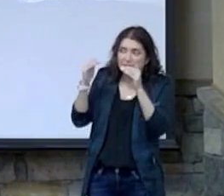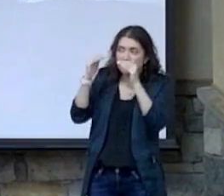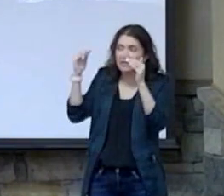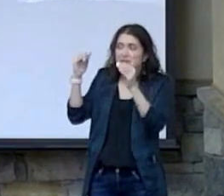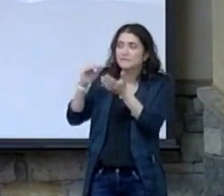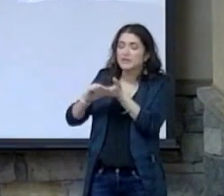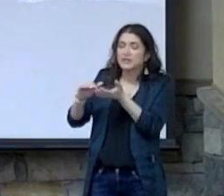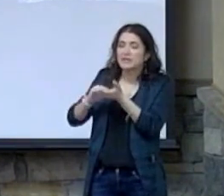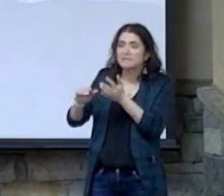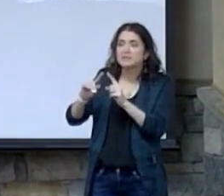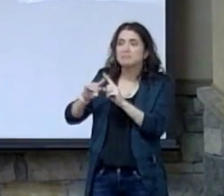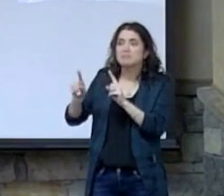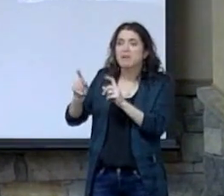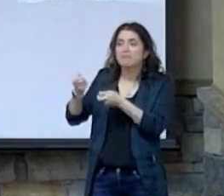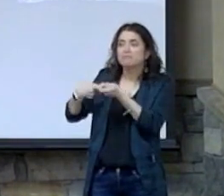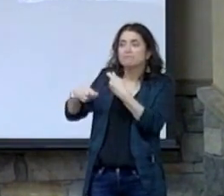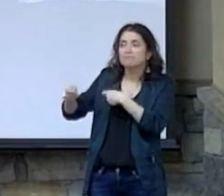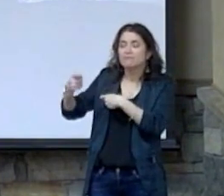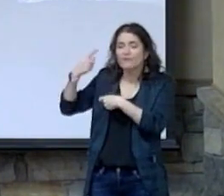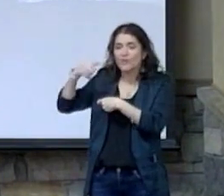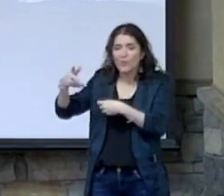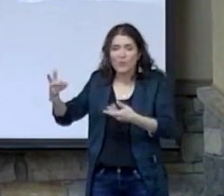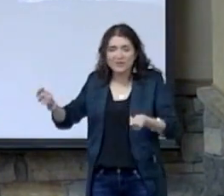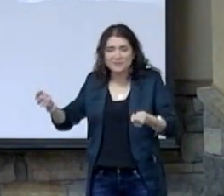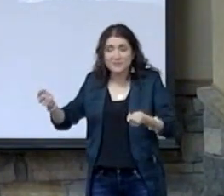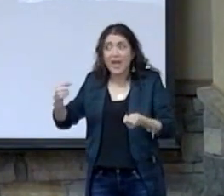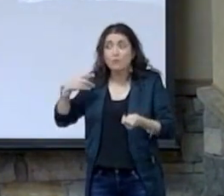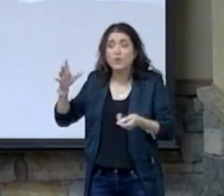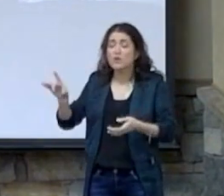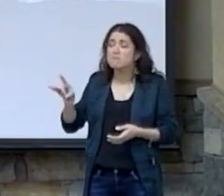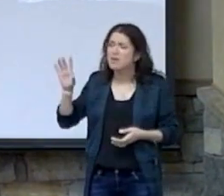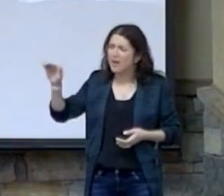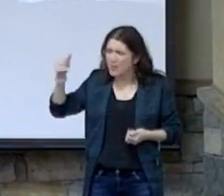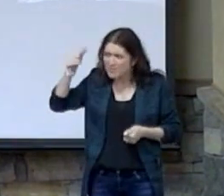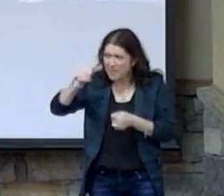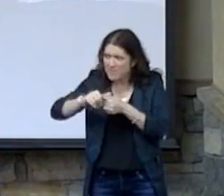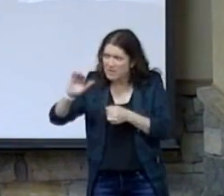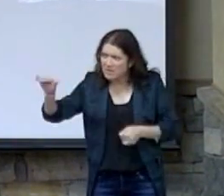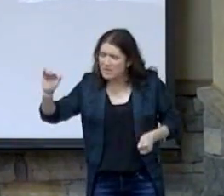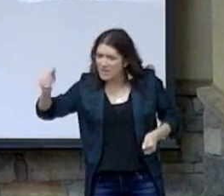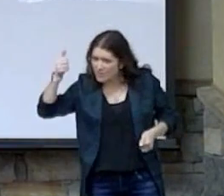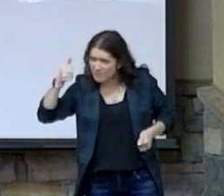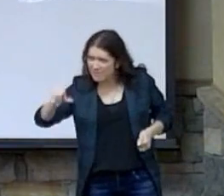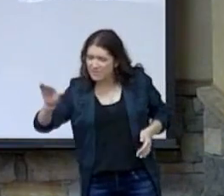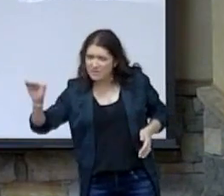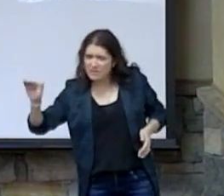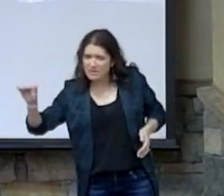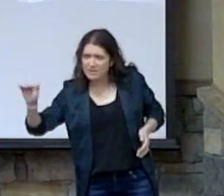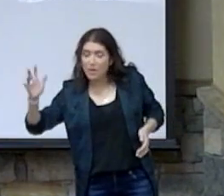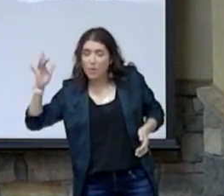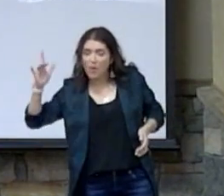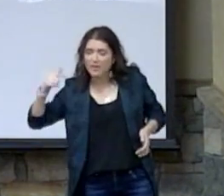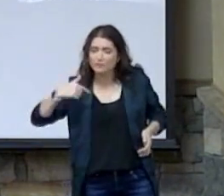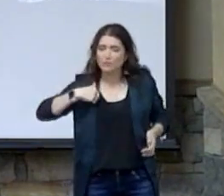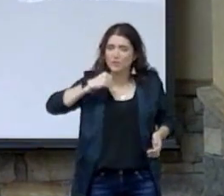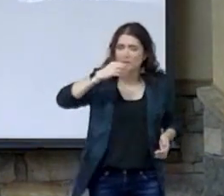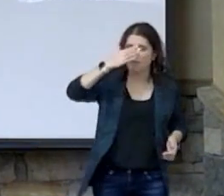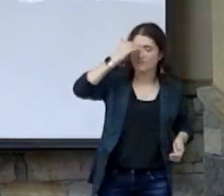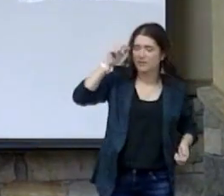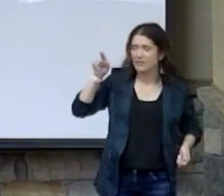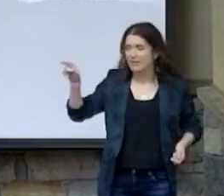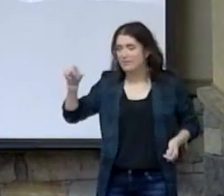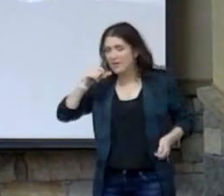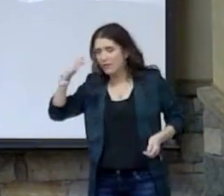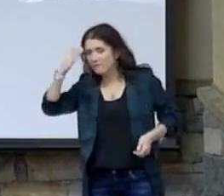strings attached. And you know what? We'll bring it up from time to time just to make sure that we don't forget and they don't forget. And